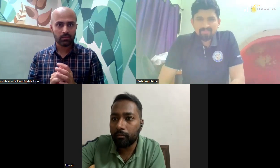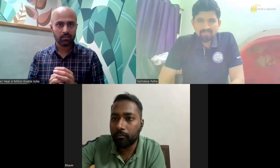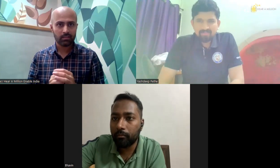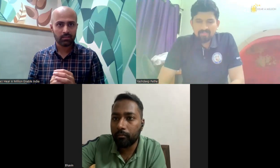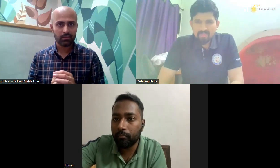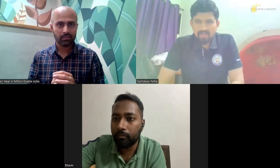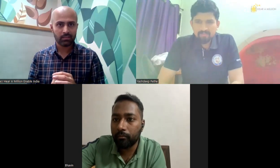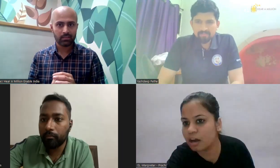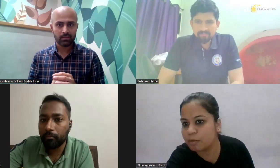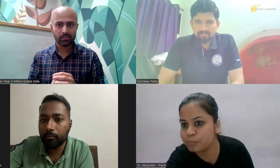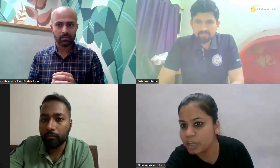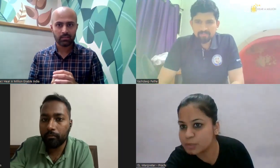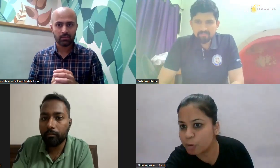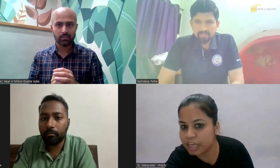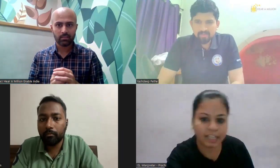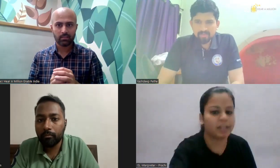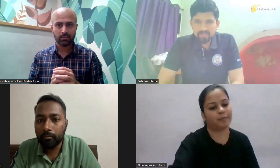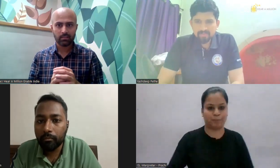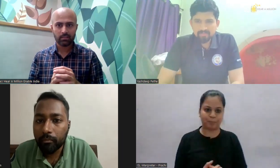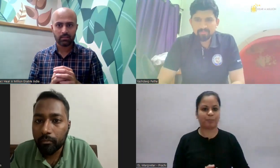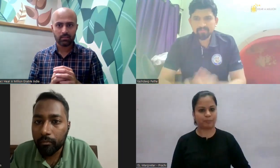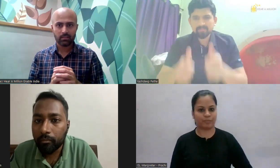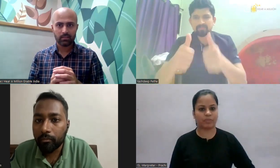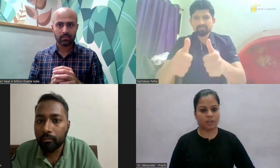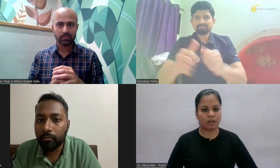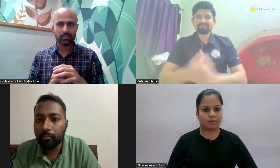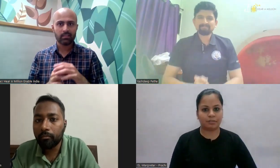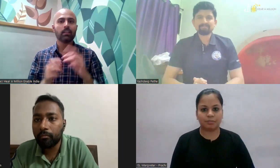just a minute. I'm spotlighting.